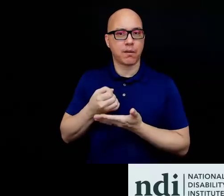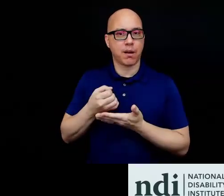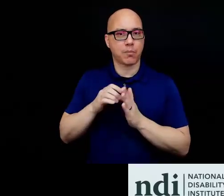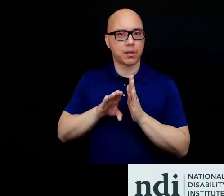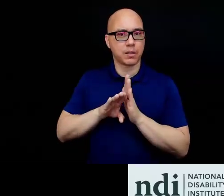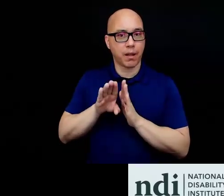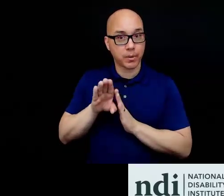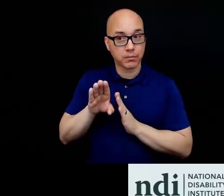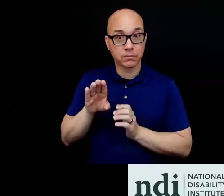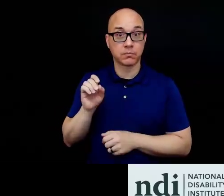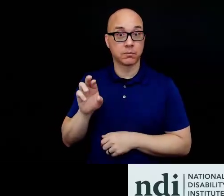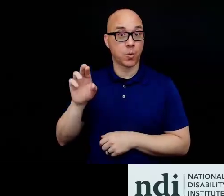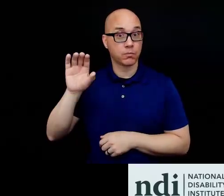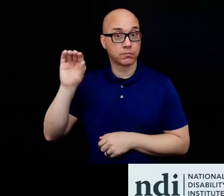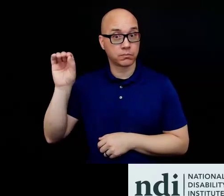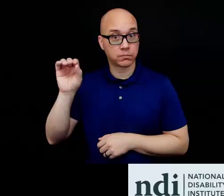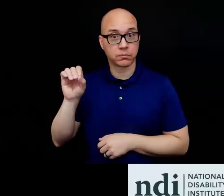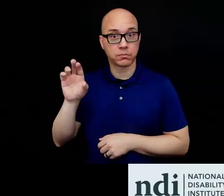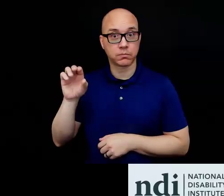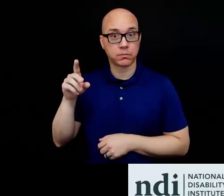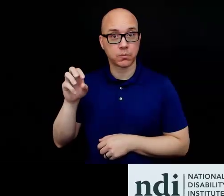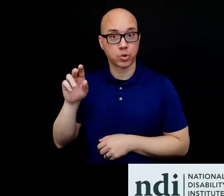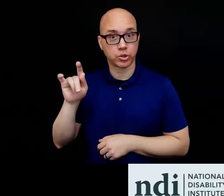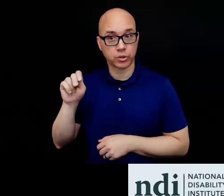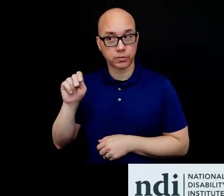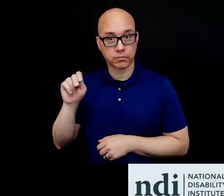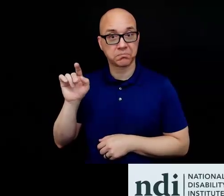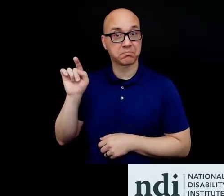They also provide support for entrepreneurs, but provide